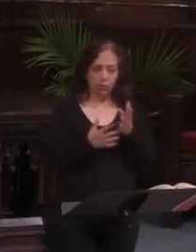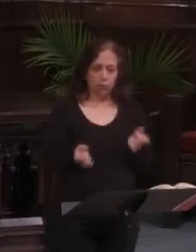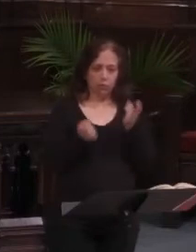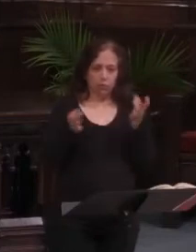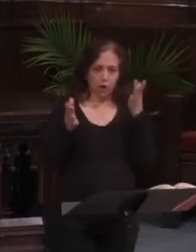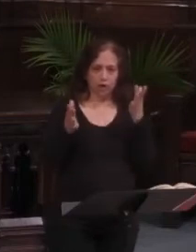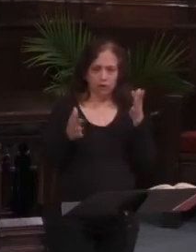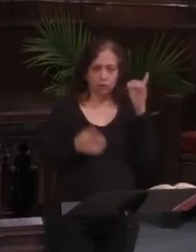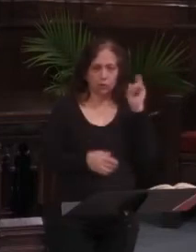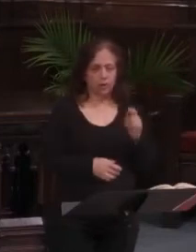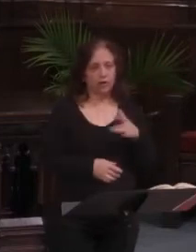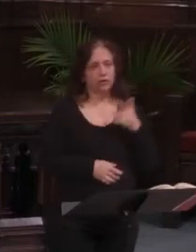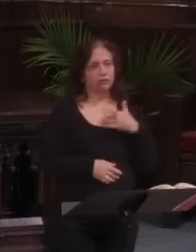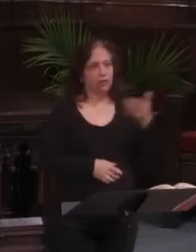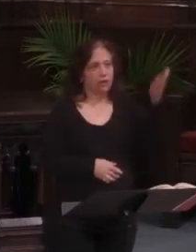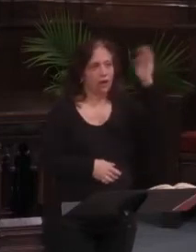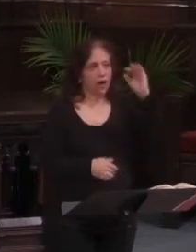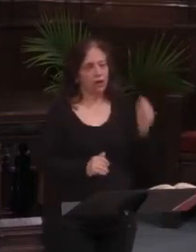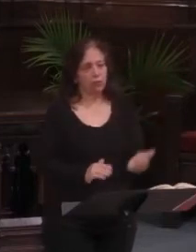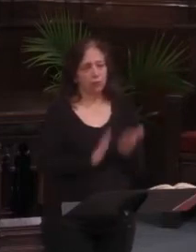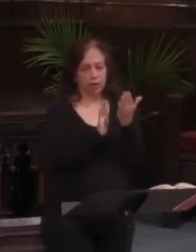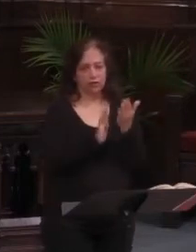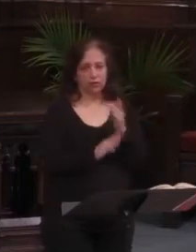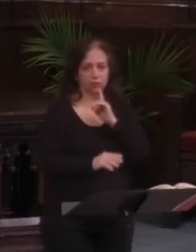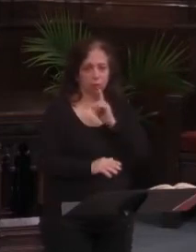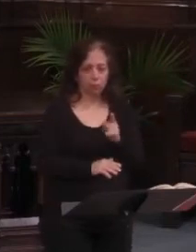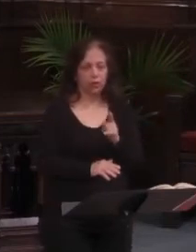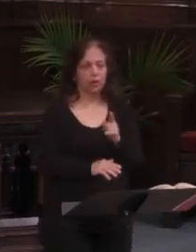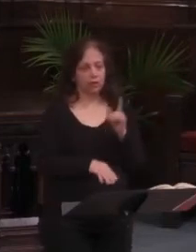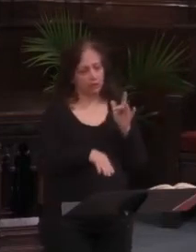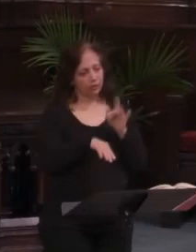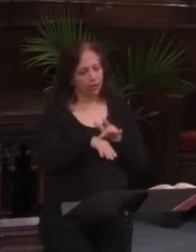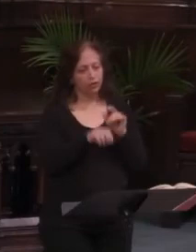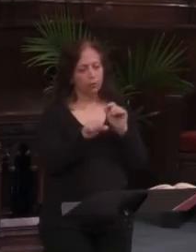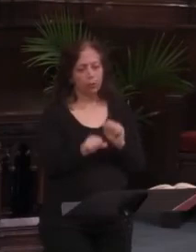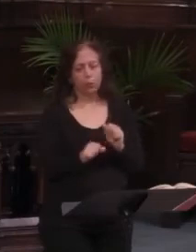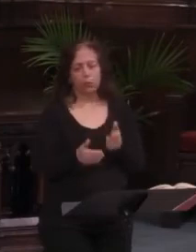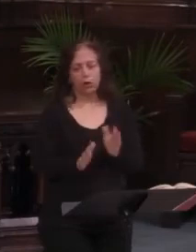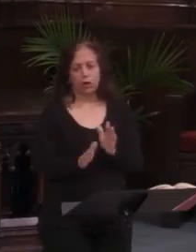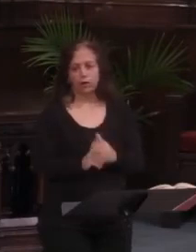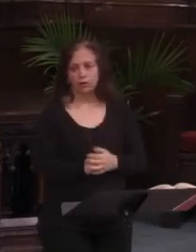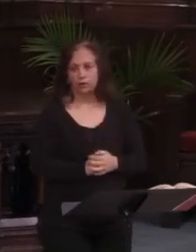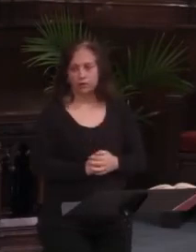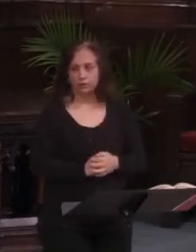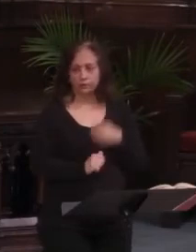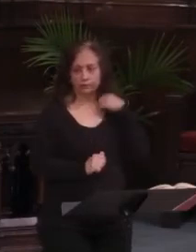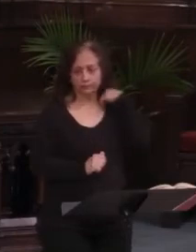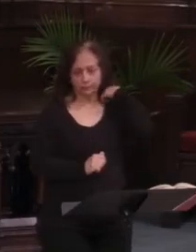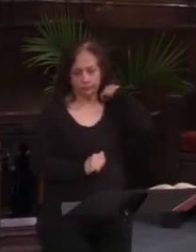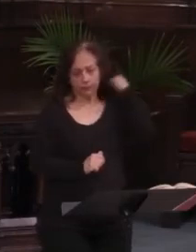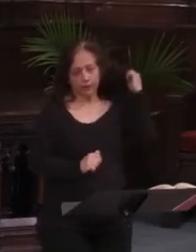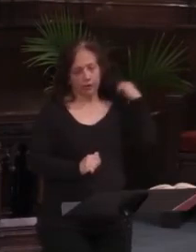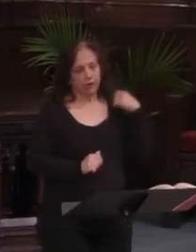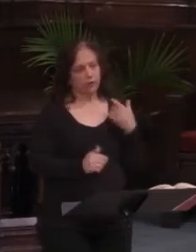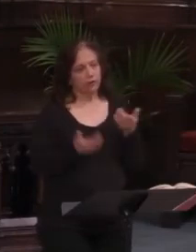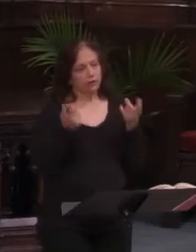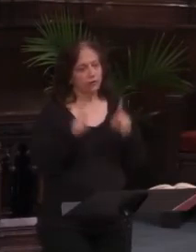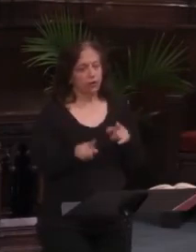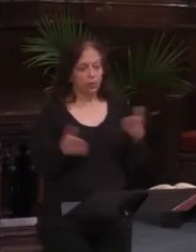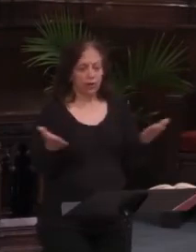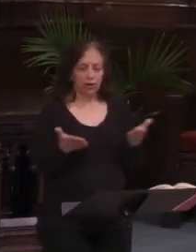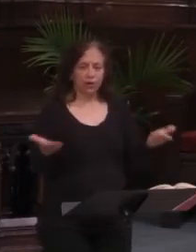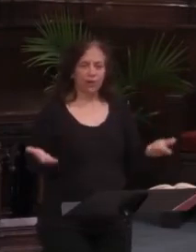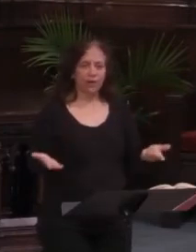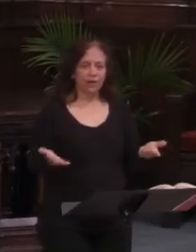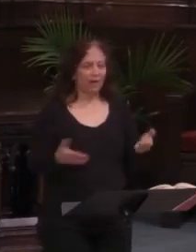need to feel God's presence in a real and tangible way. So here we are on Impact